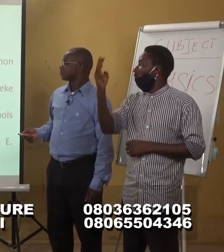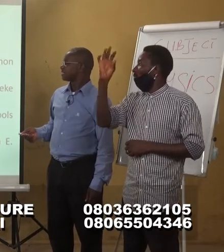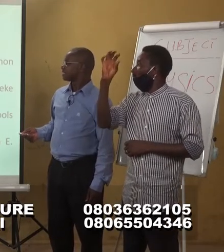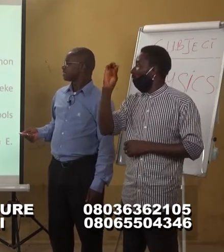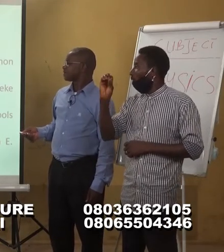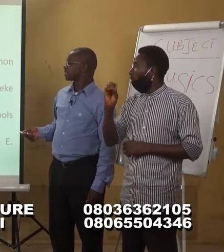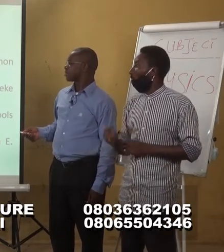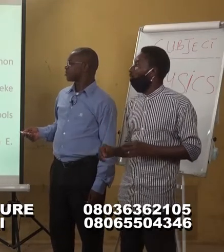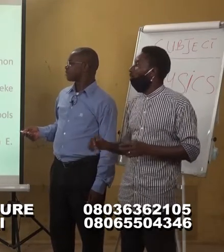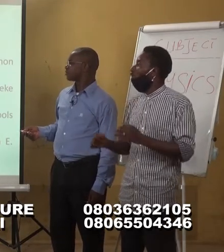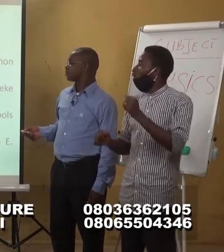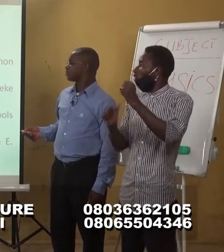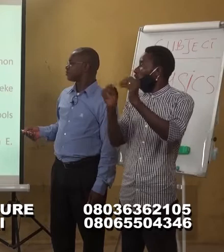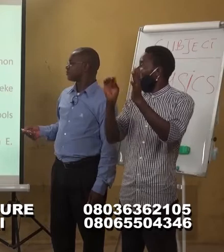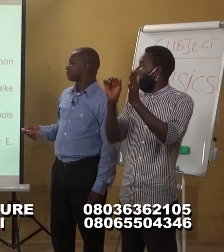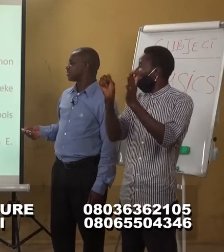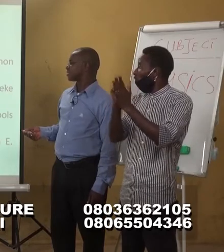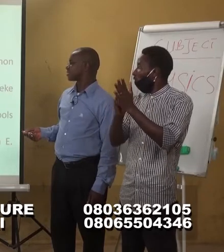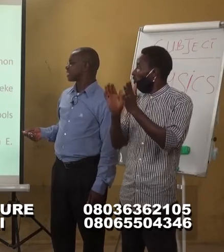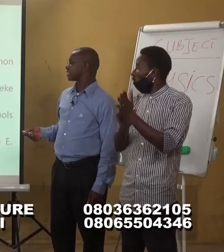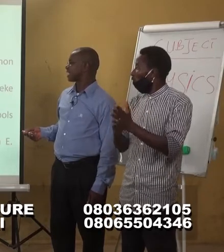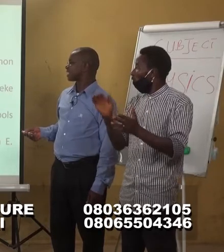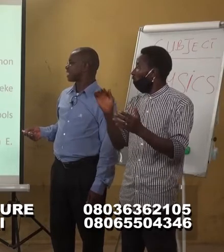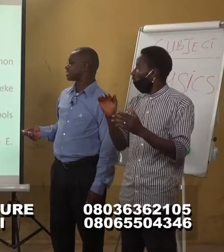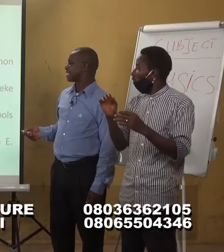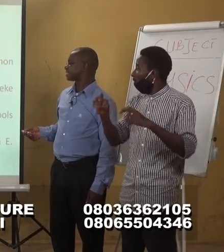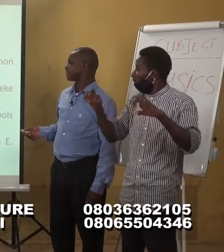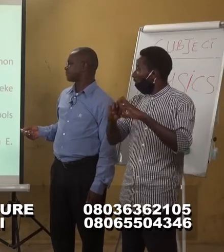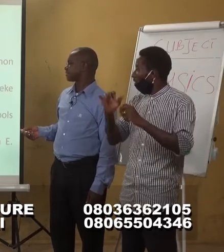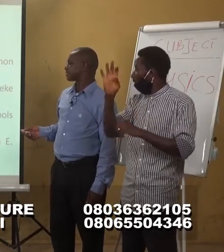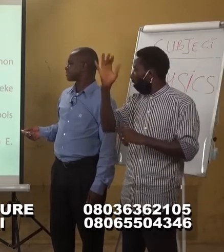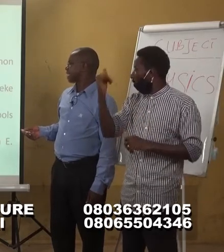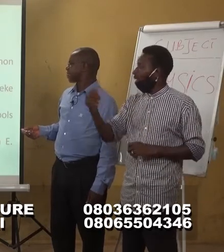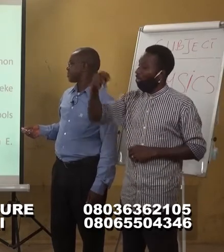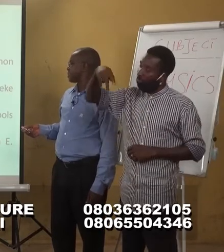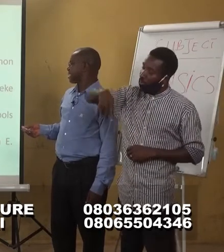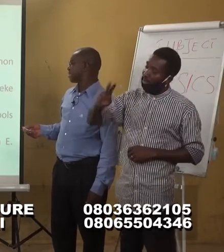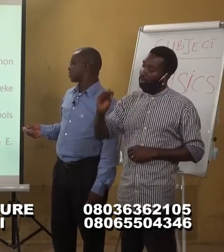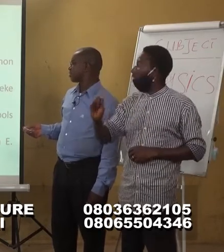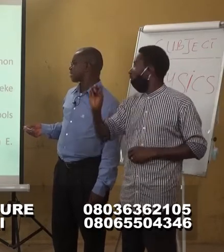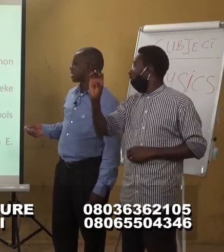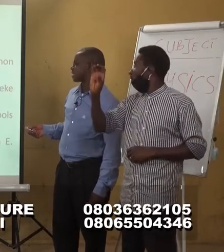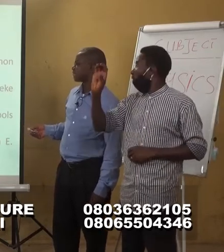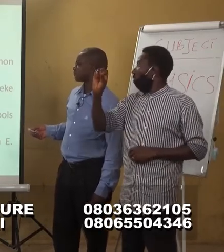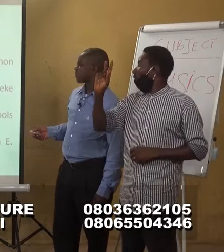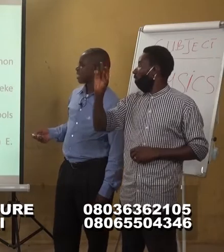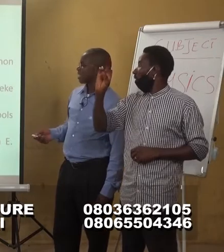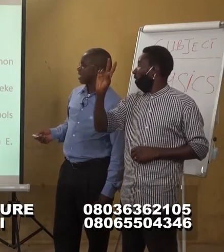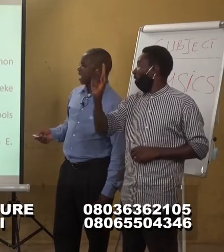3. Senior Secondary School Physics, that is SSS Physics, by P.N.